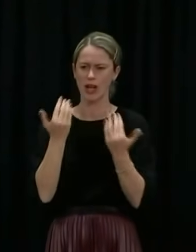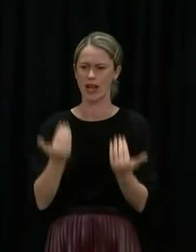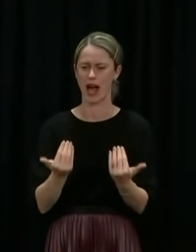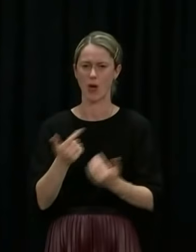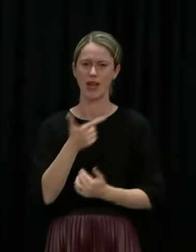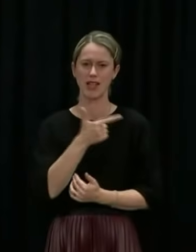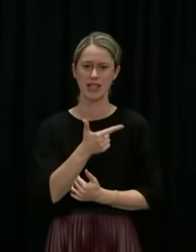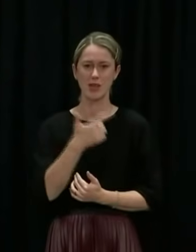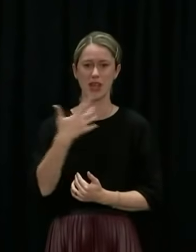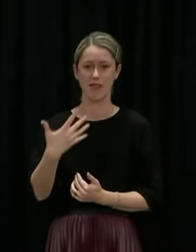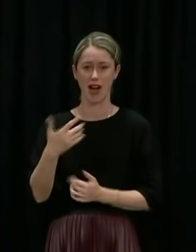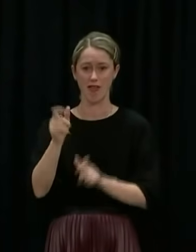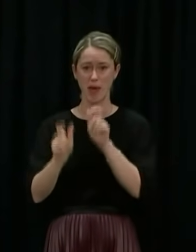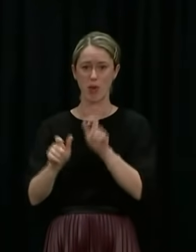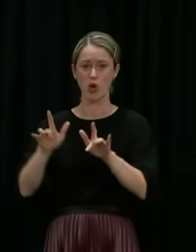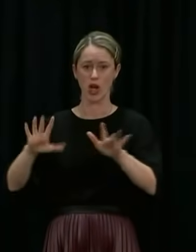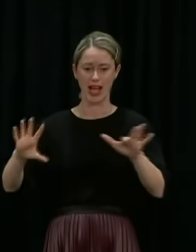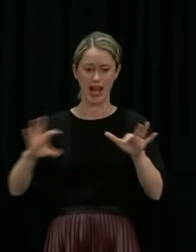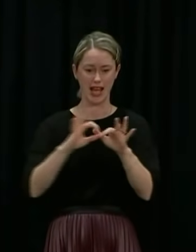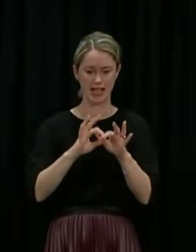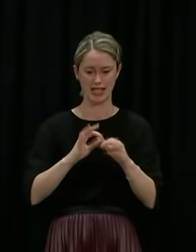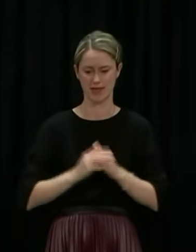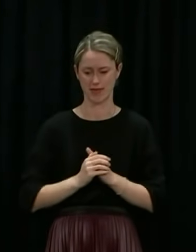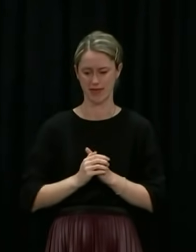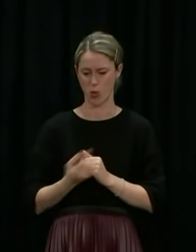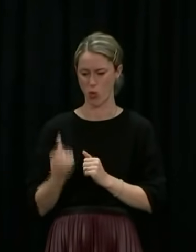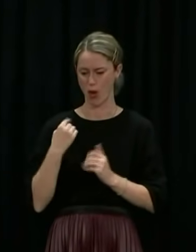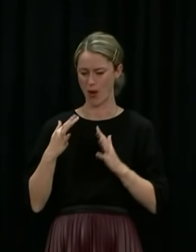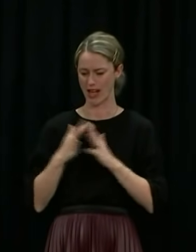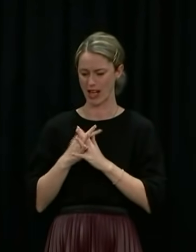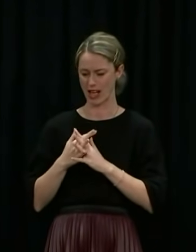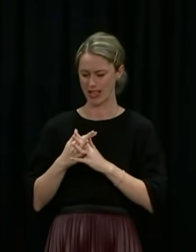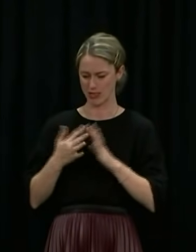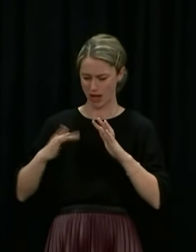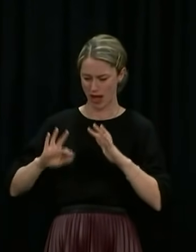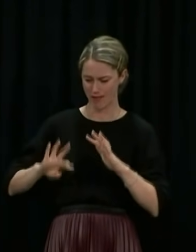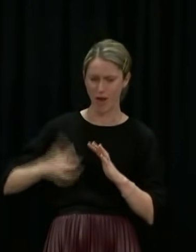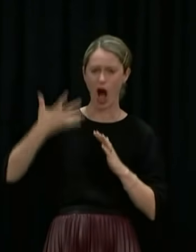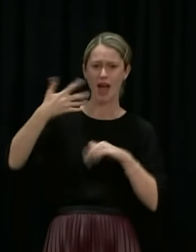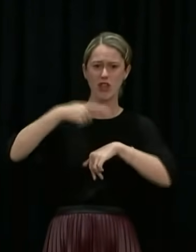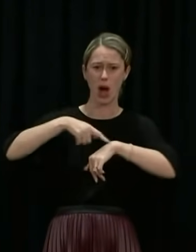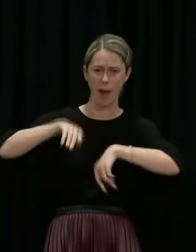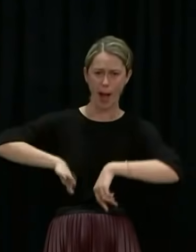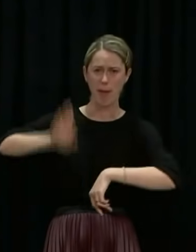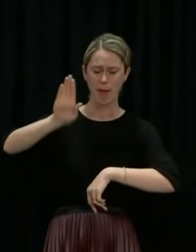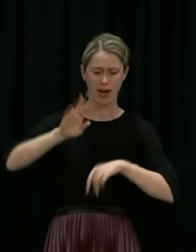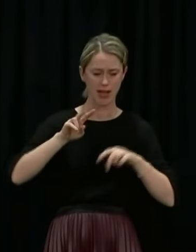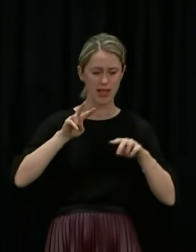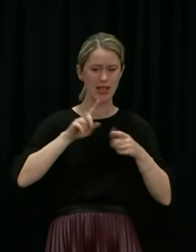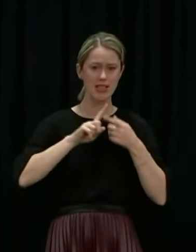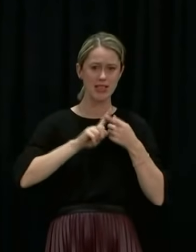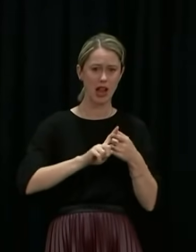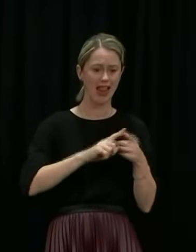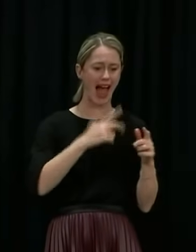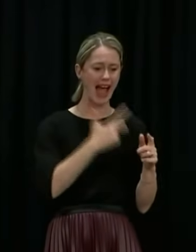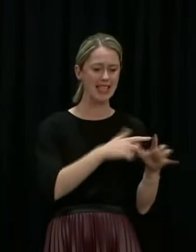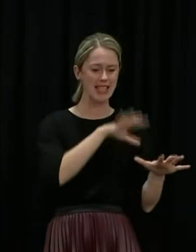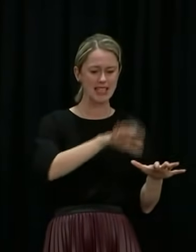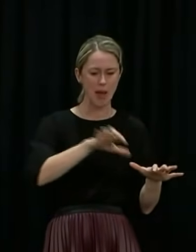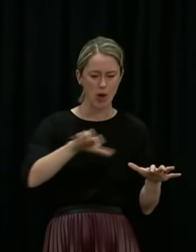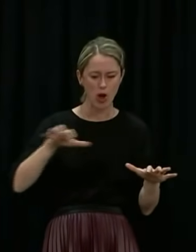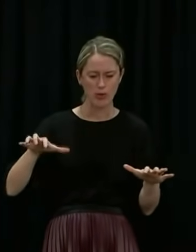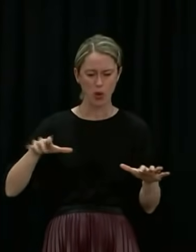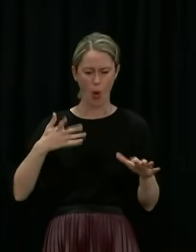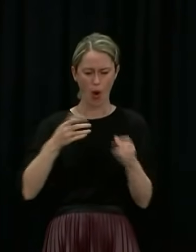have 75 unlinked cases. That's 5 times as much as there was a week ago. It's still centred on those 8 suburbs of concern. Has it gone beyond